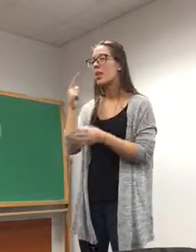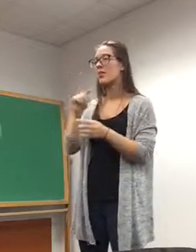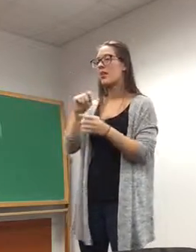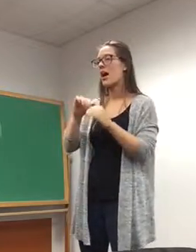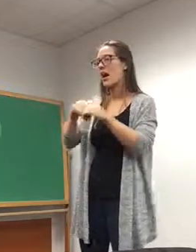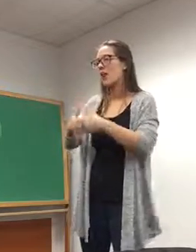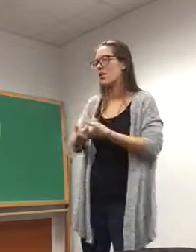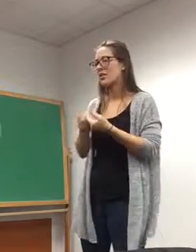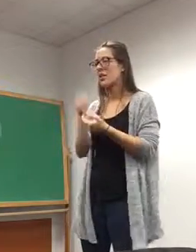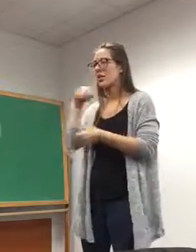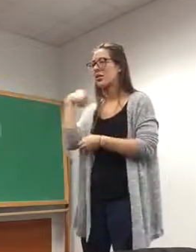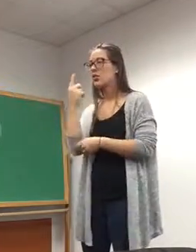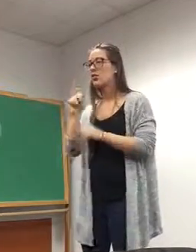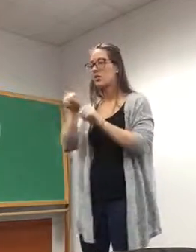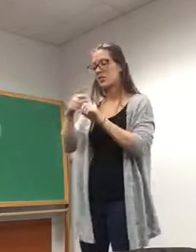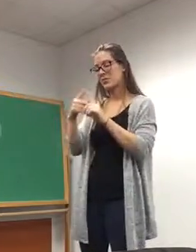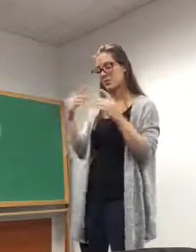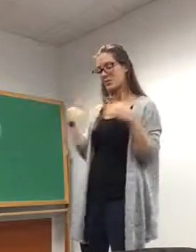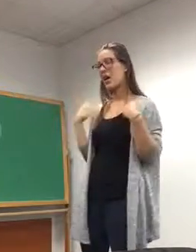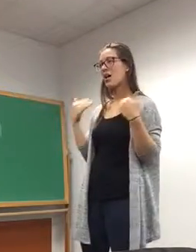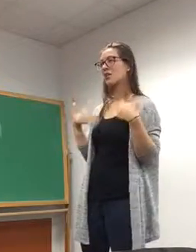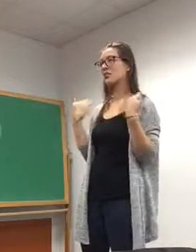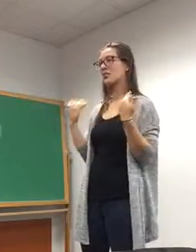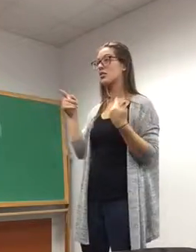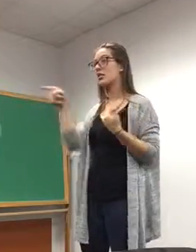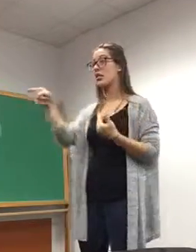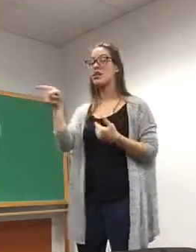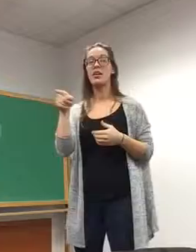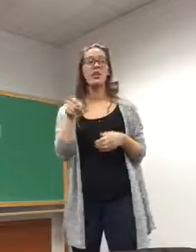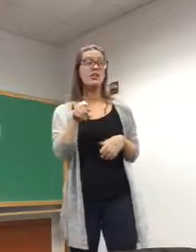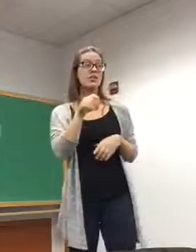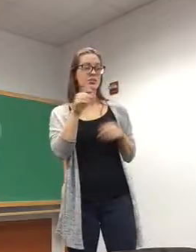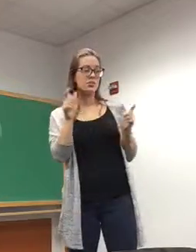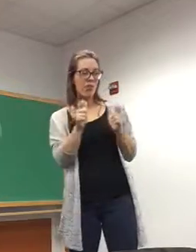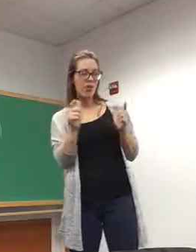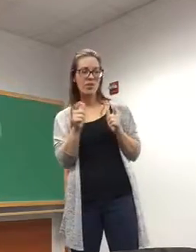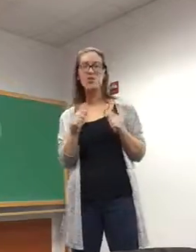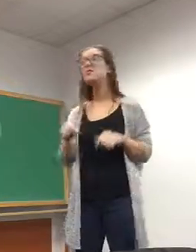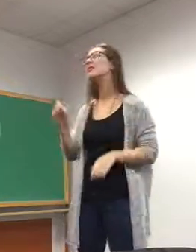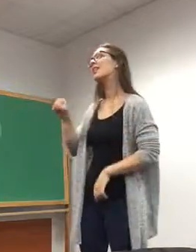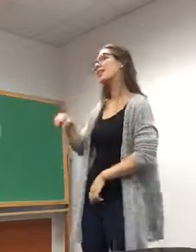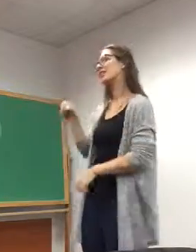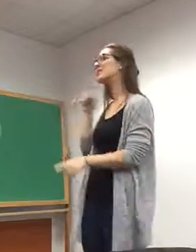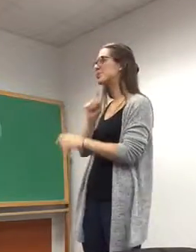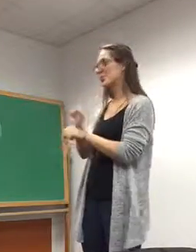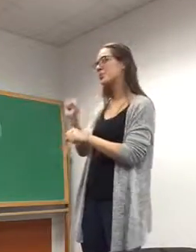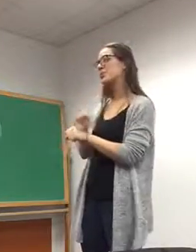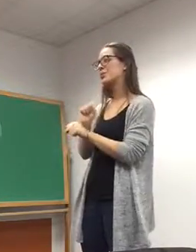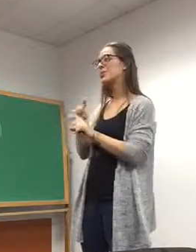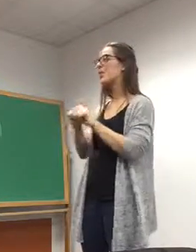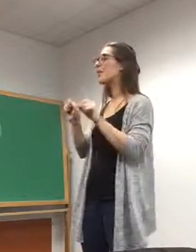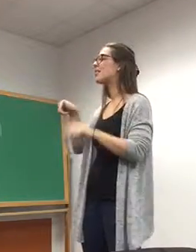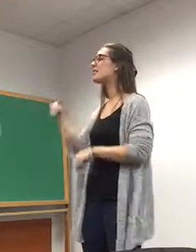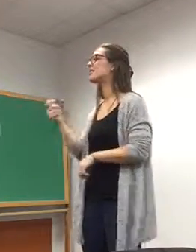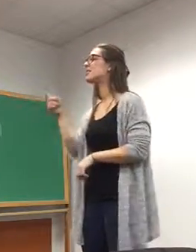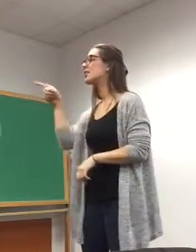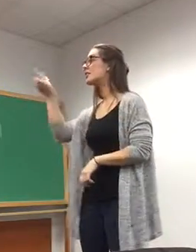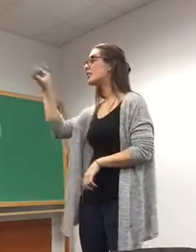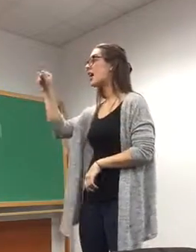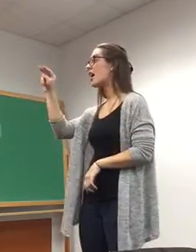smaller. Okay, smaller? That's true. Much smaller. Donna? Excuse me? Fragile. You know, we say fragile. We say that the bones